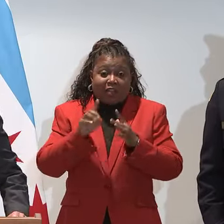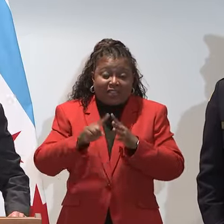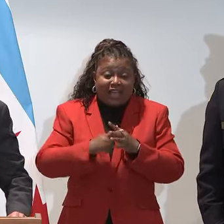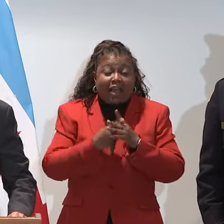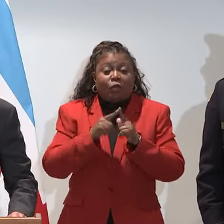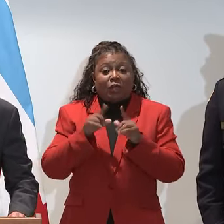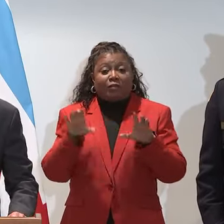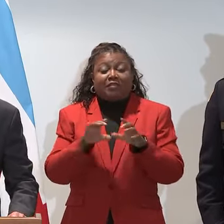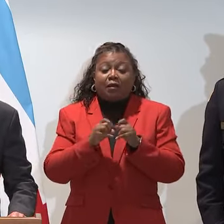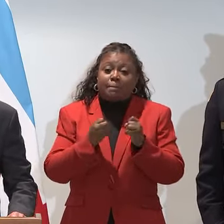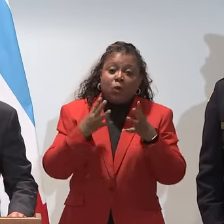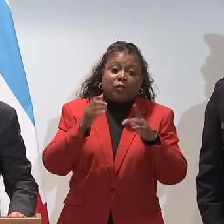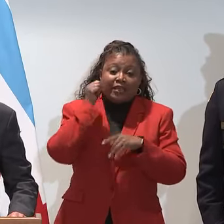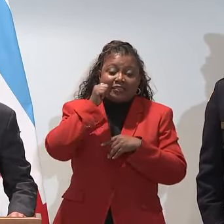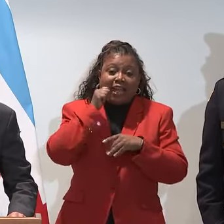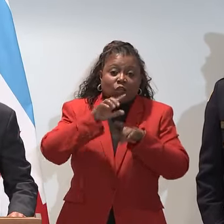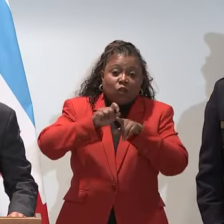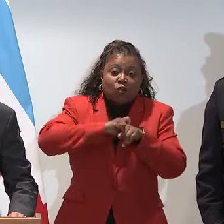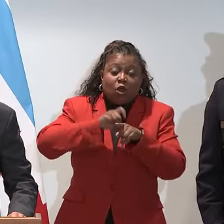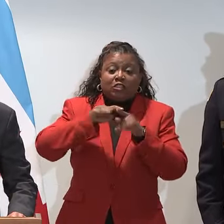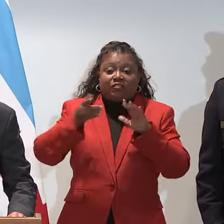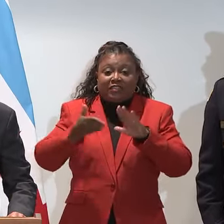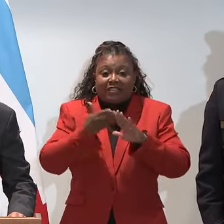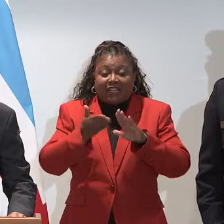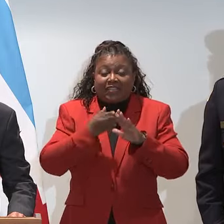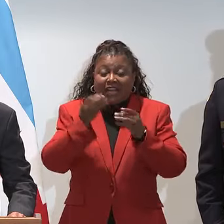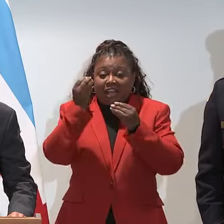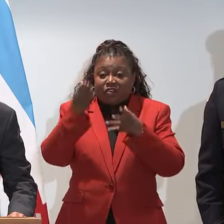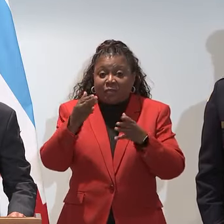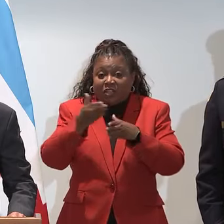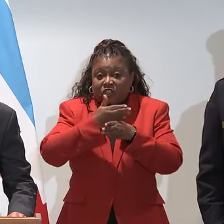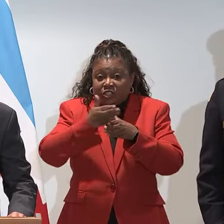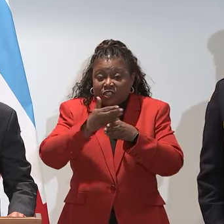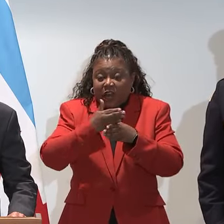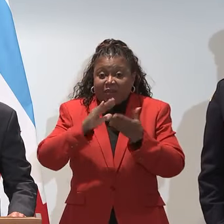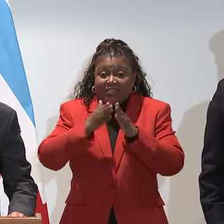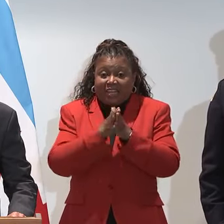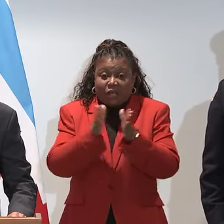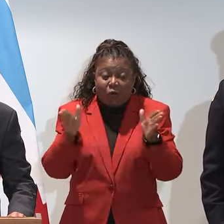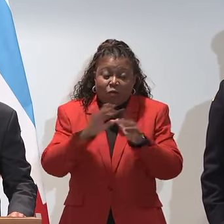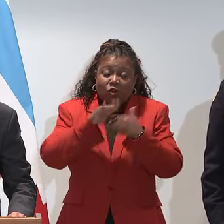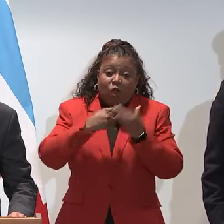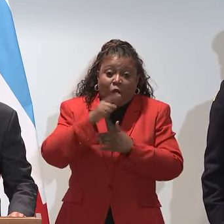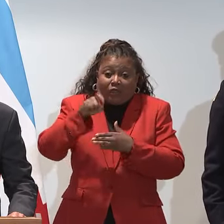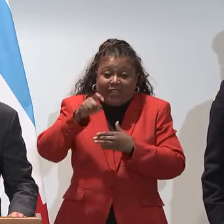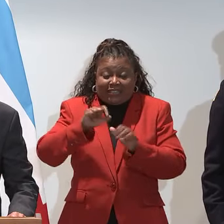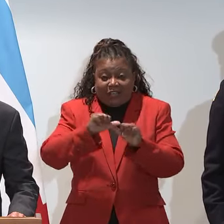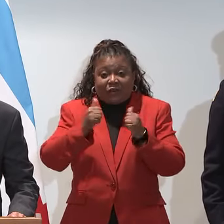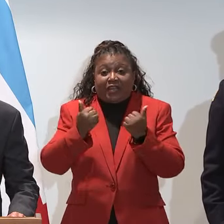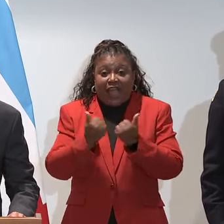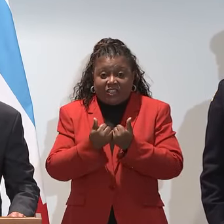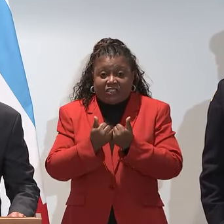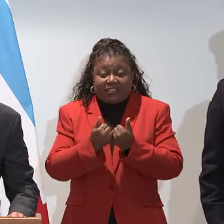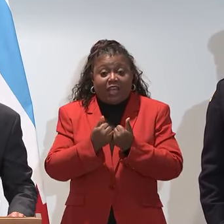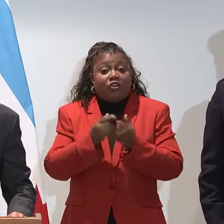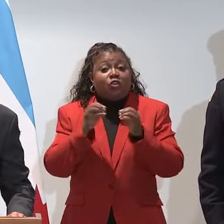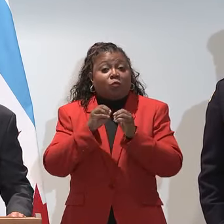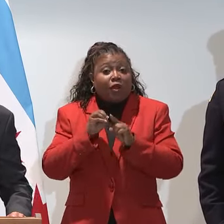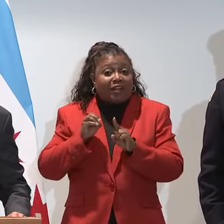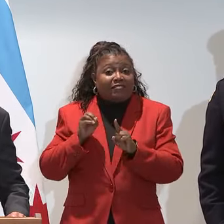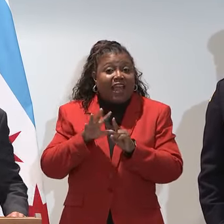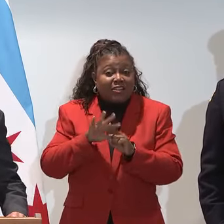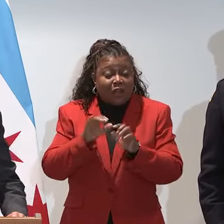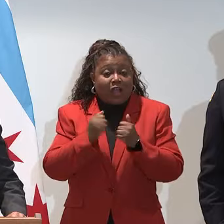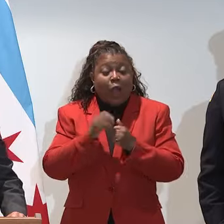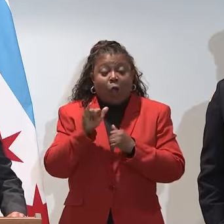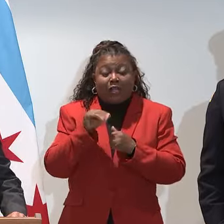activation, we will be conducting multiple daily calls to facilitate information sharing citywide with all necessary agencies. To further enhance our